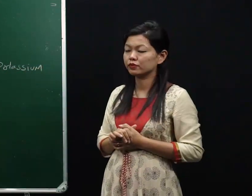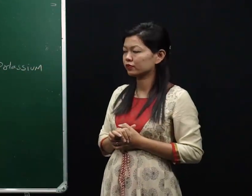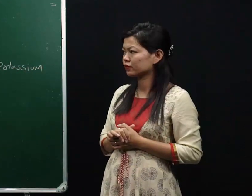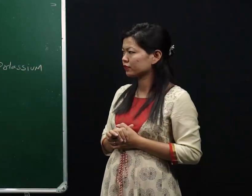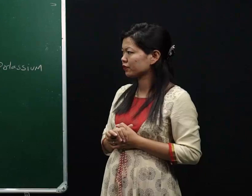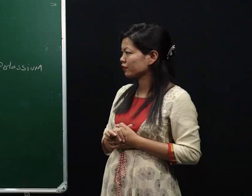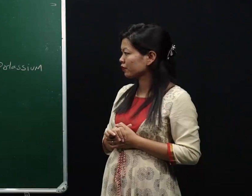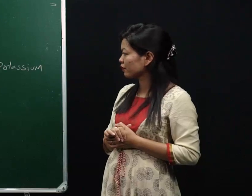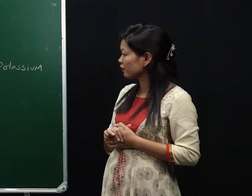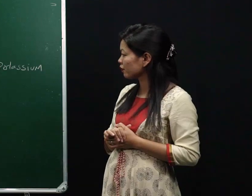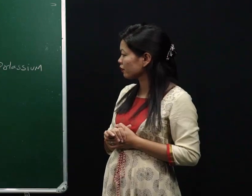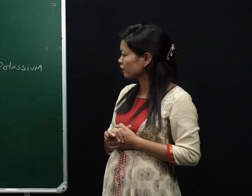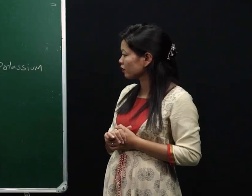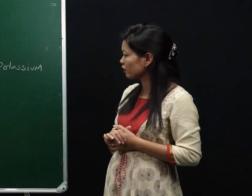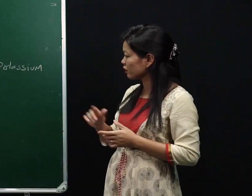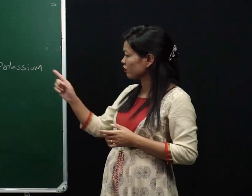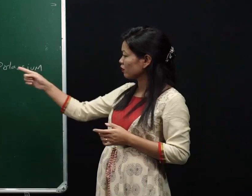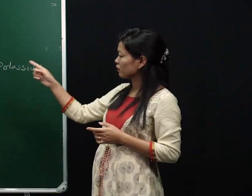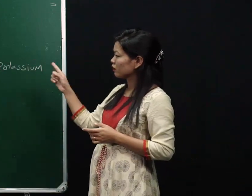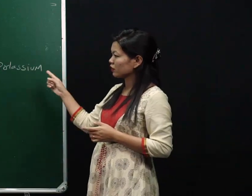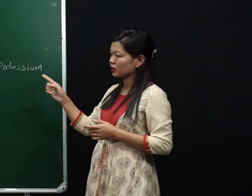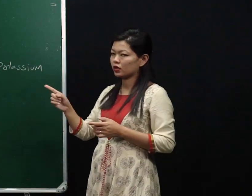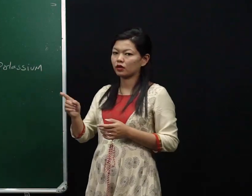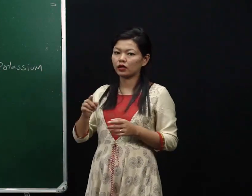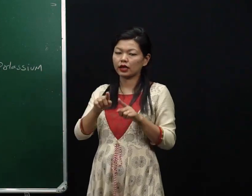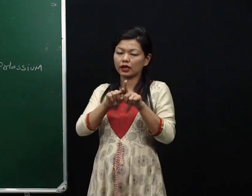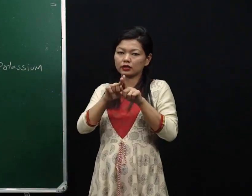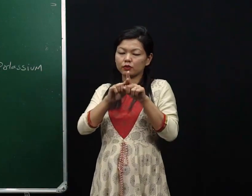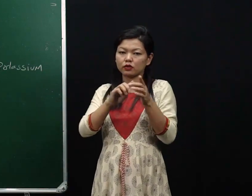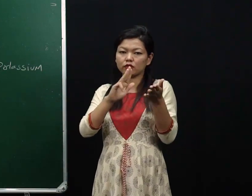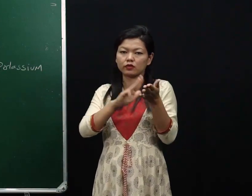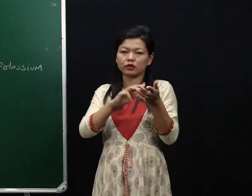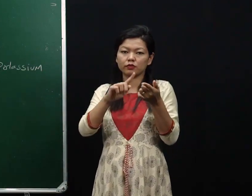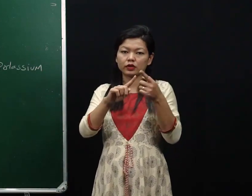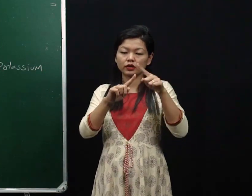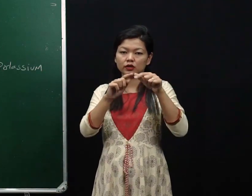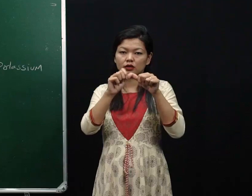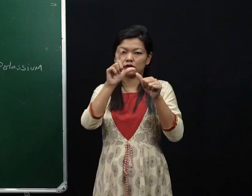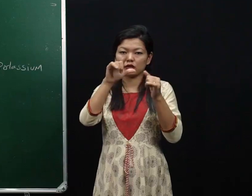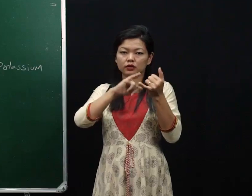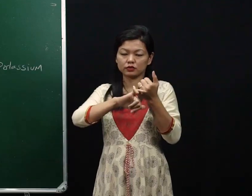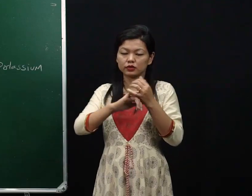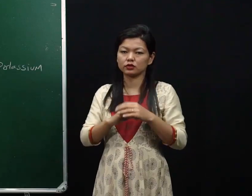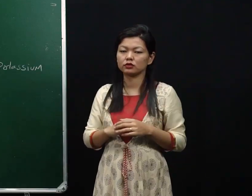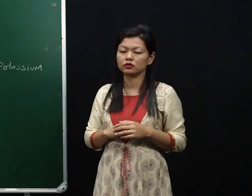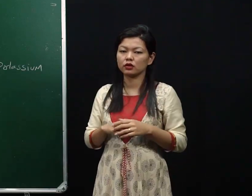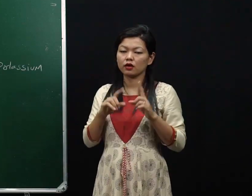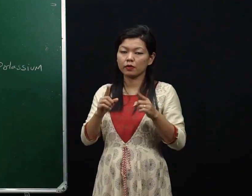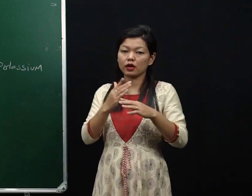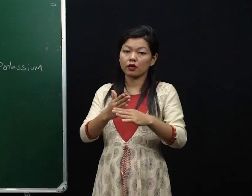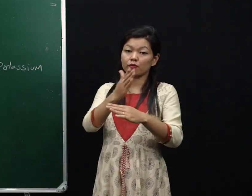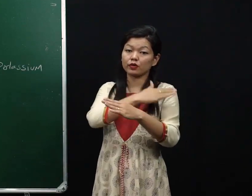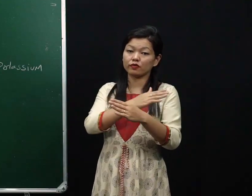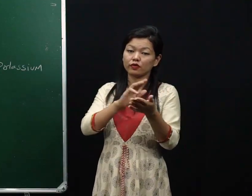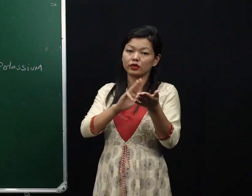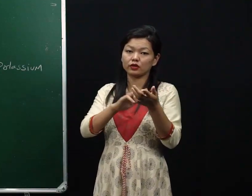So students, sodium and potassium are metals. Okay, these are metals, but before I told you that all the